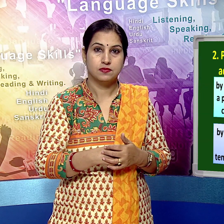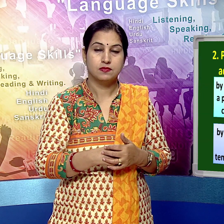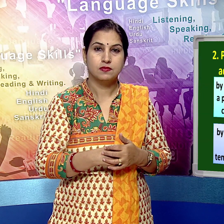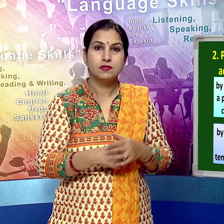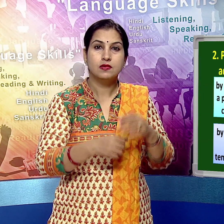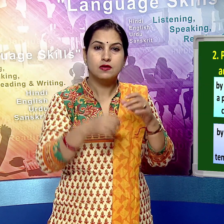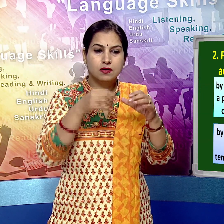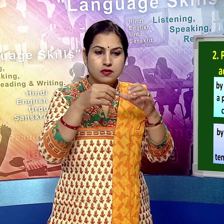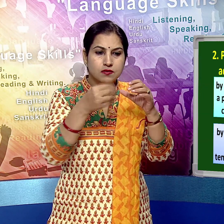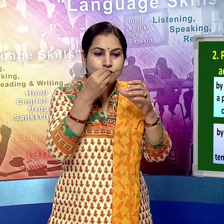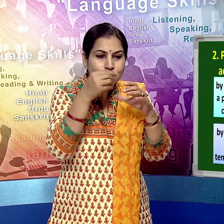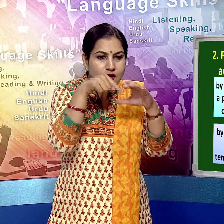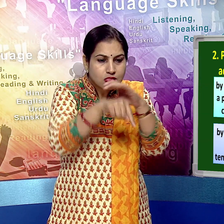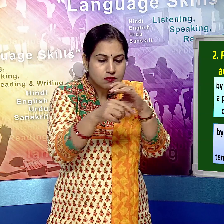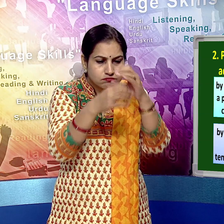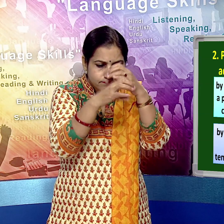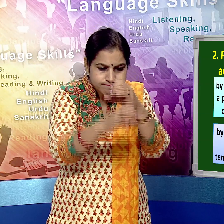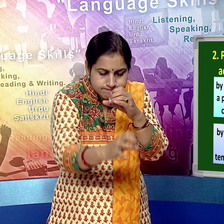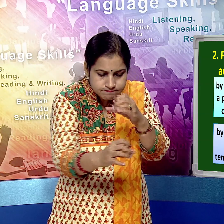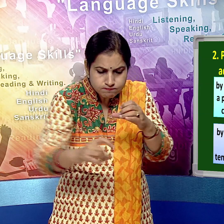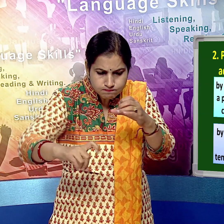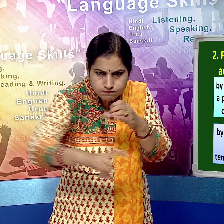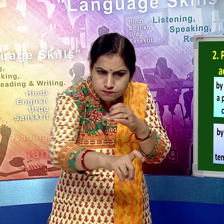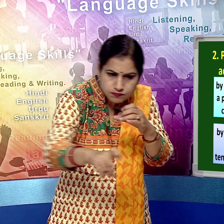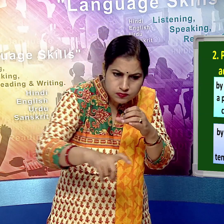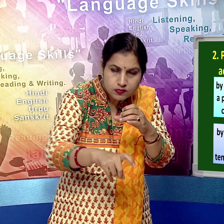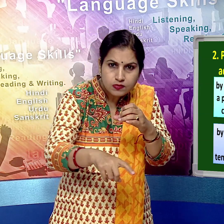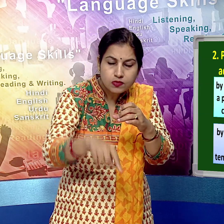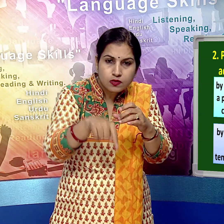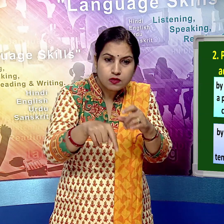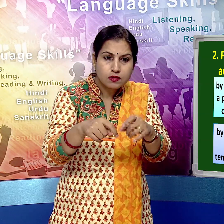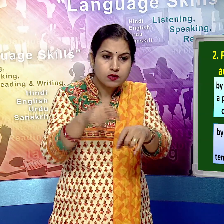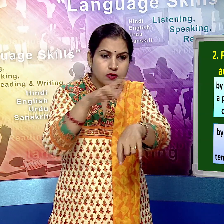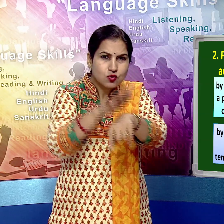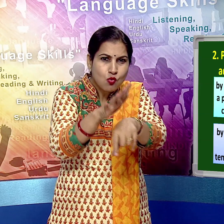preventing or delaying the action of microorganisms.